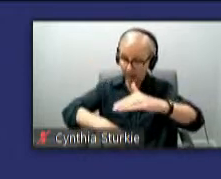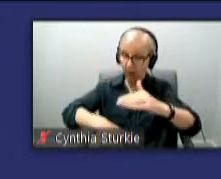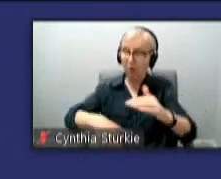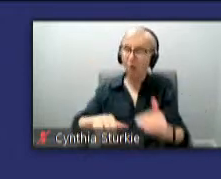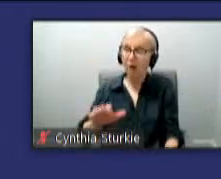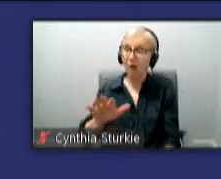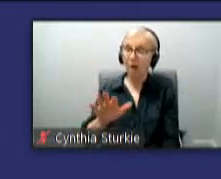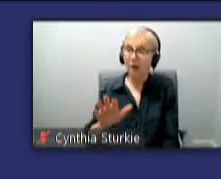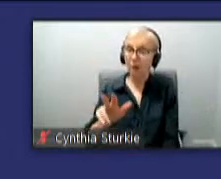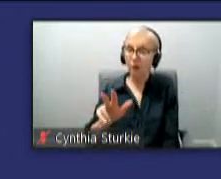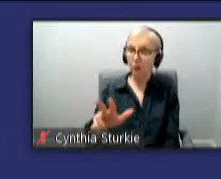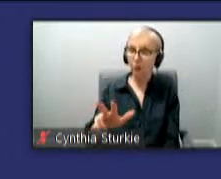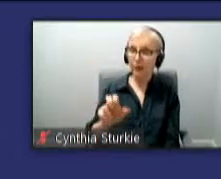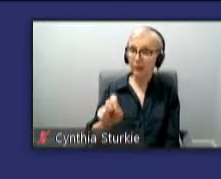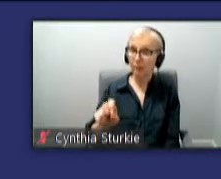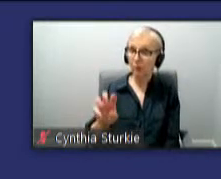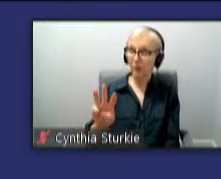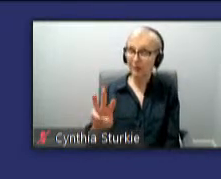3.6%.